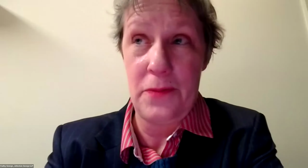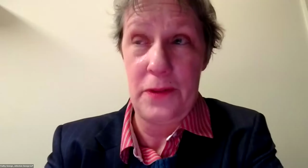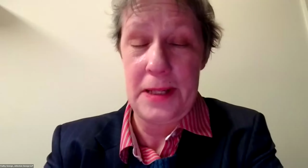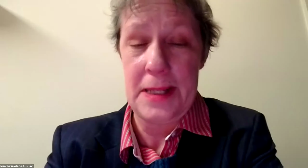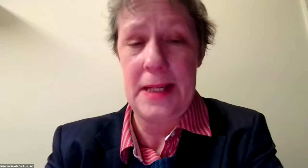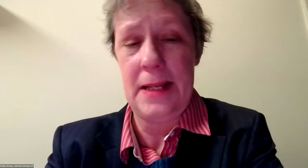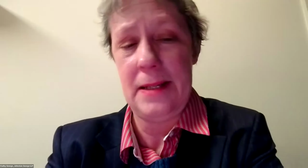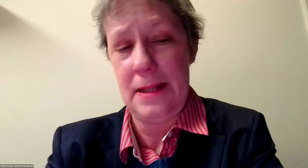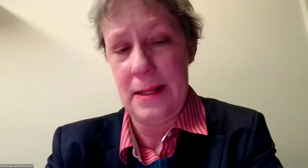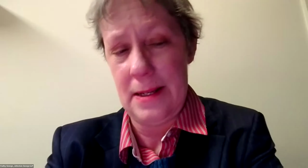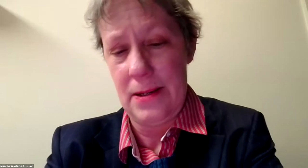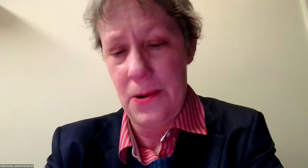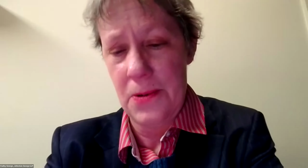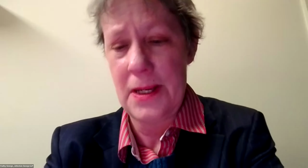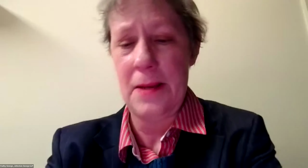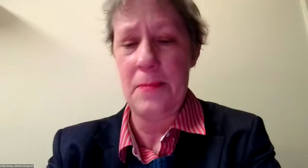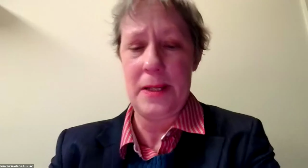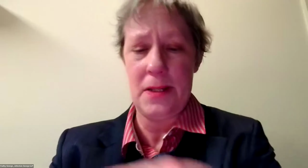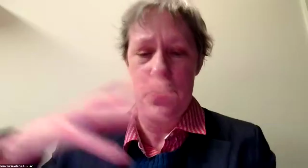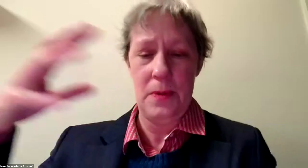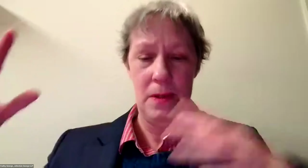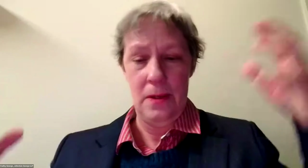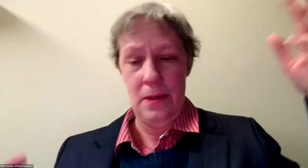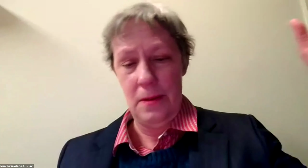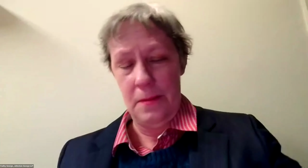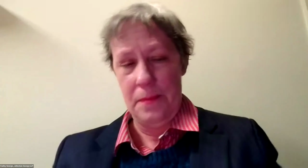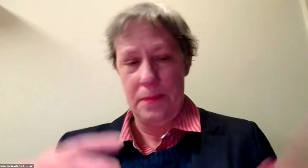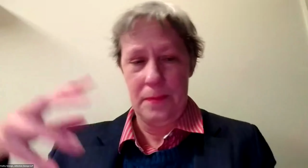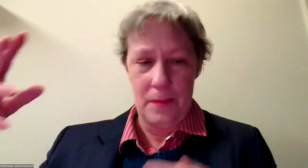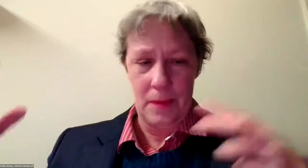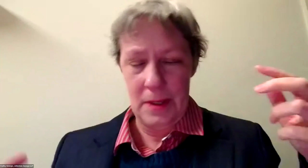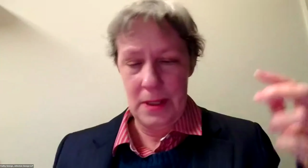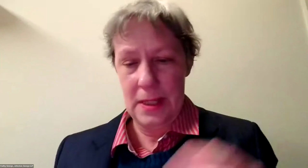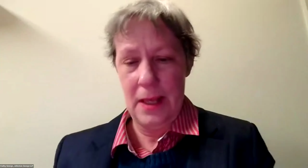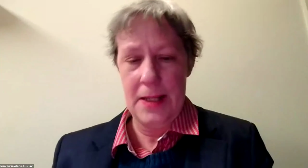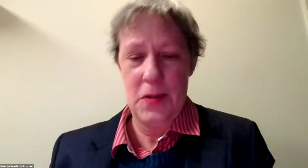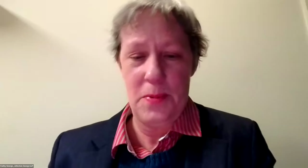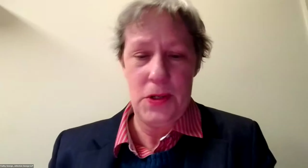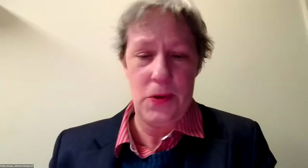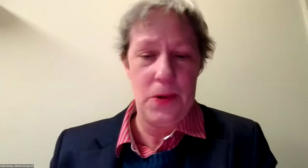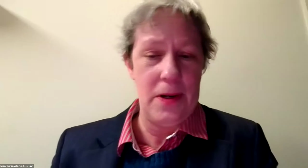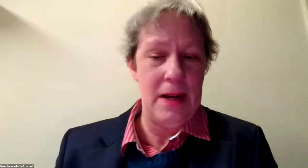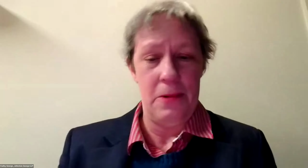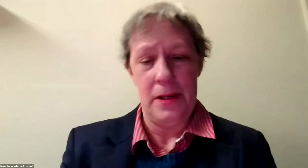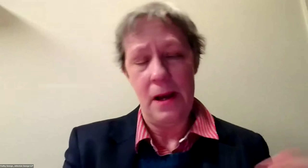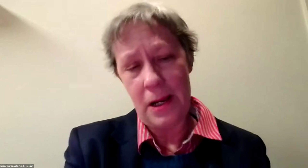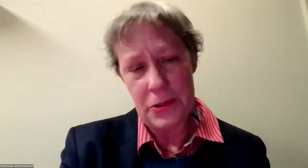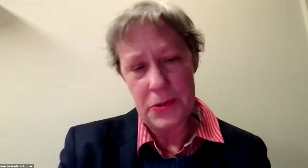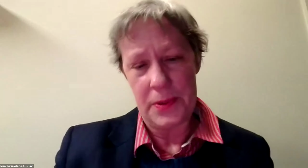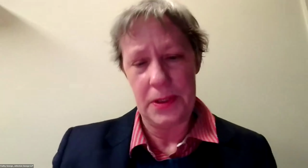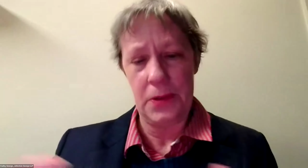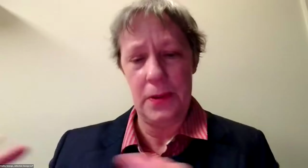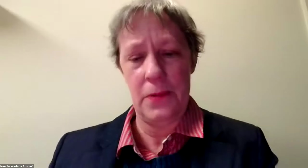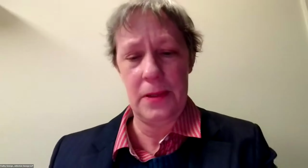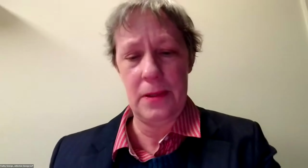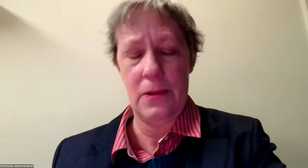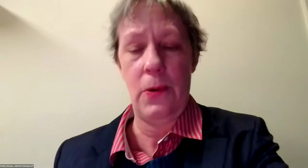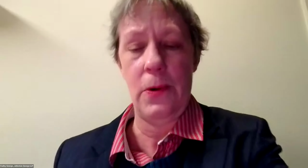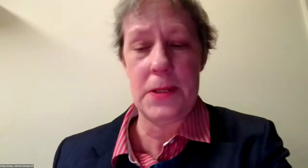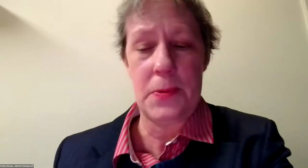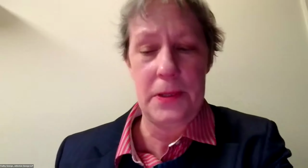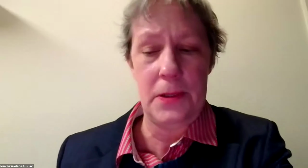well, you know, the full extent isn't known yet because it still has to be sorted out what Congress will do